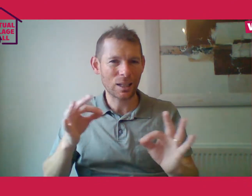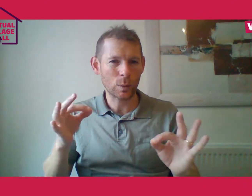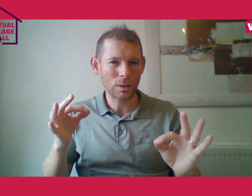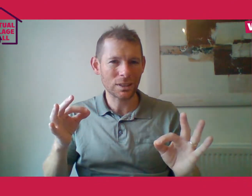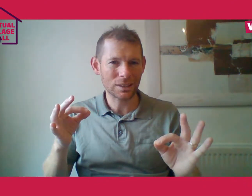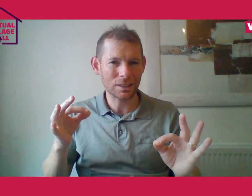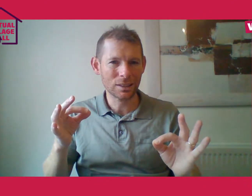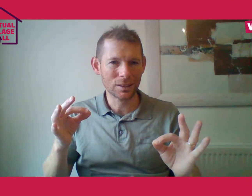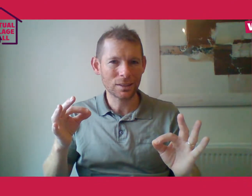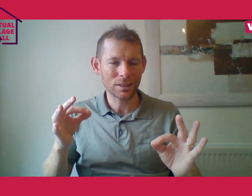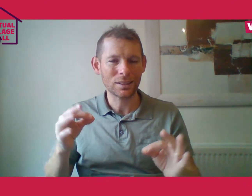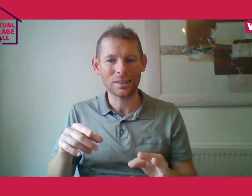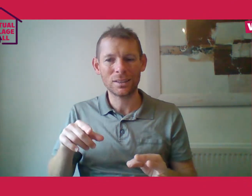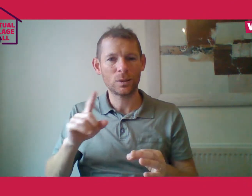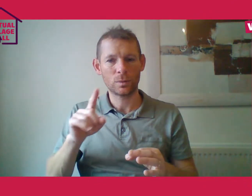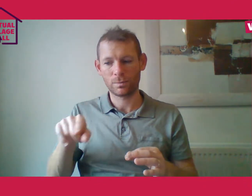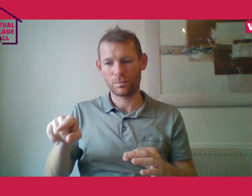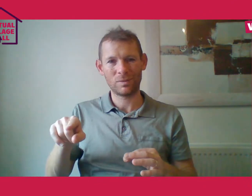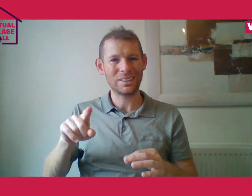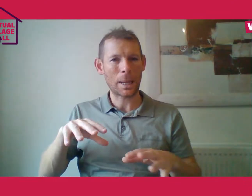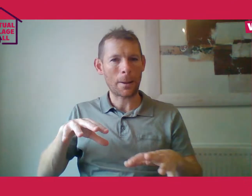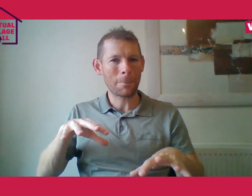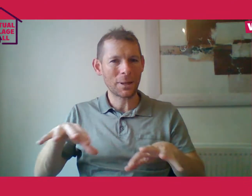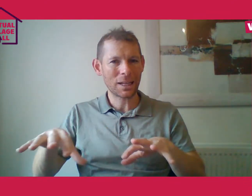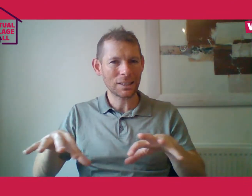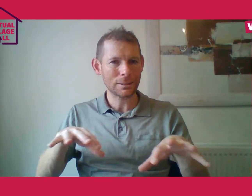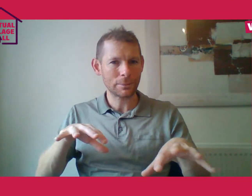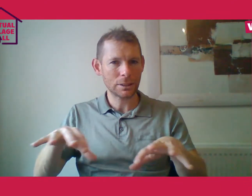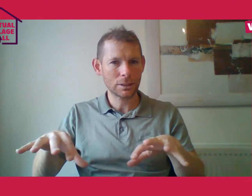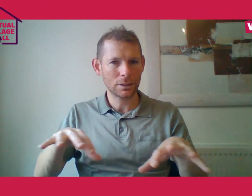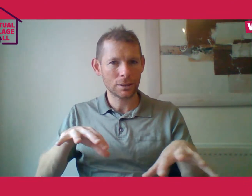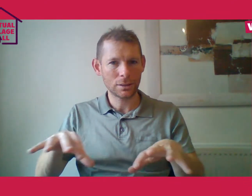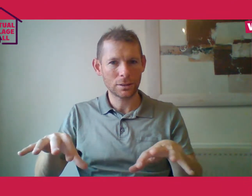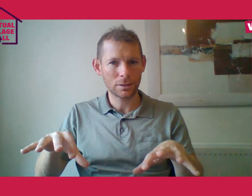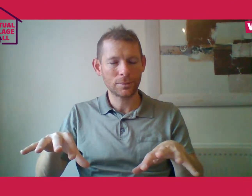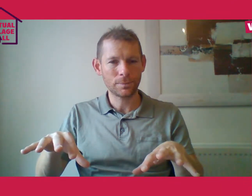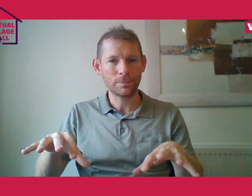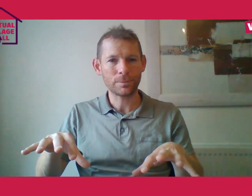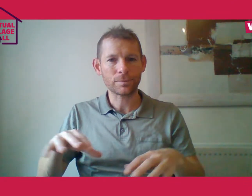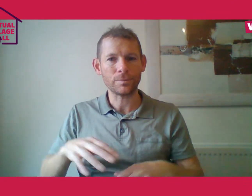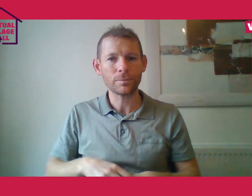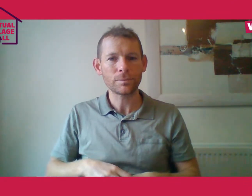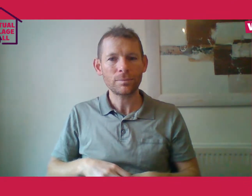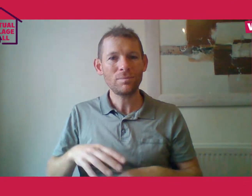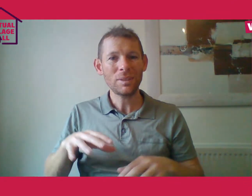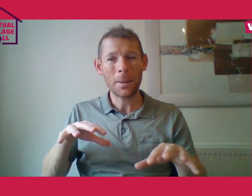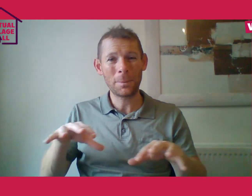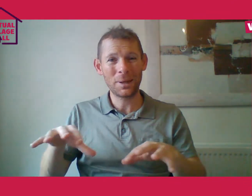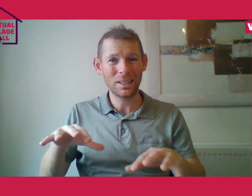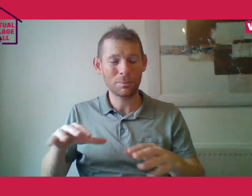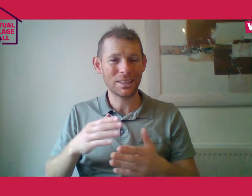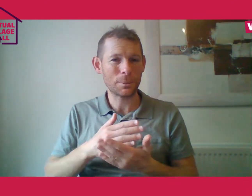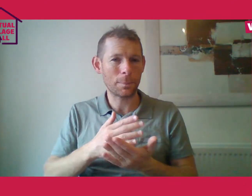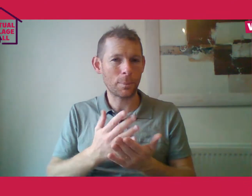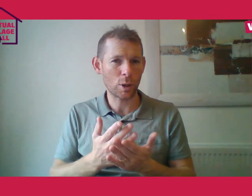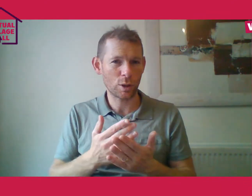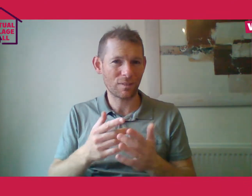So that's part of the linguistics of BSL. It's all to do with the placement of where we set that person